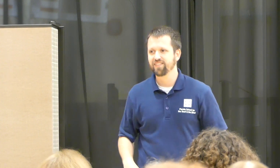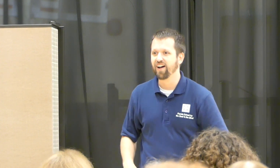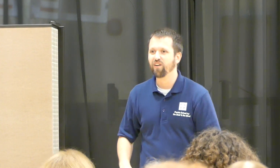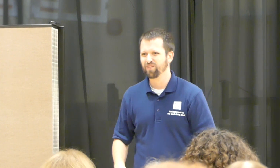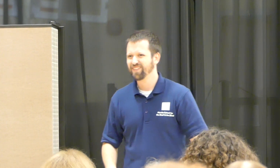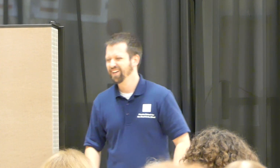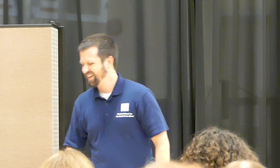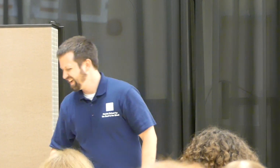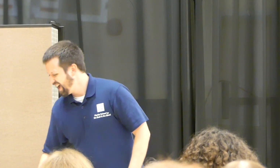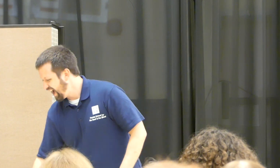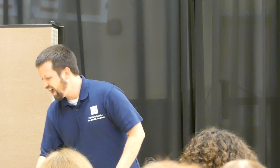So,